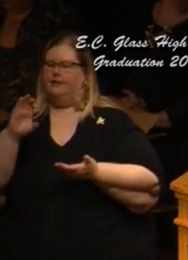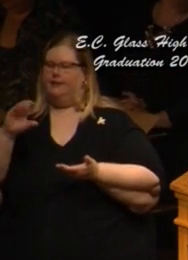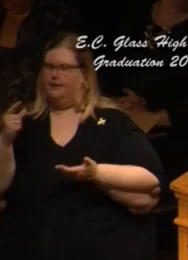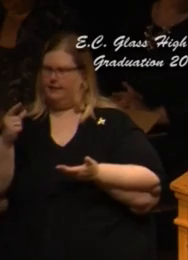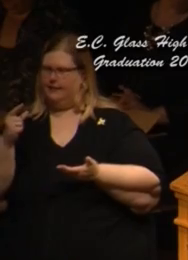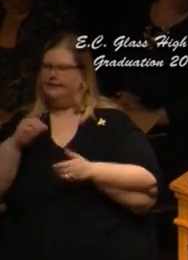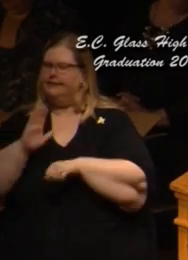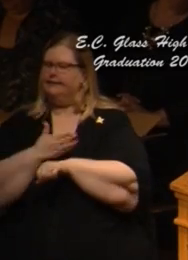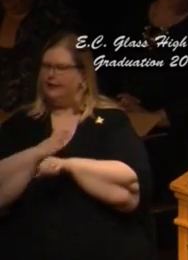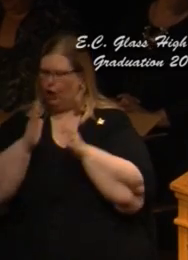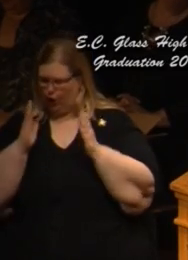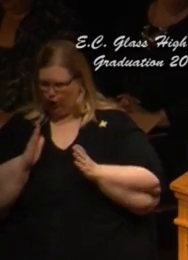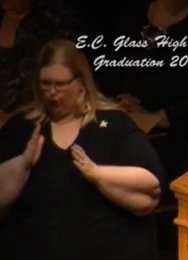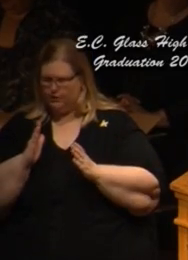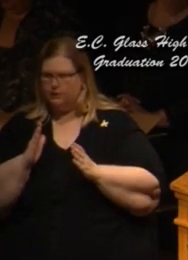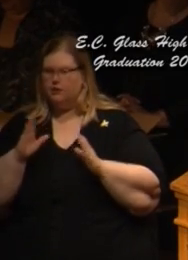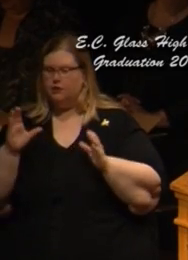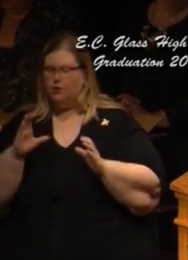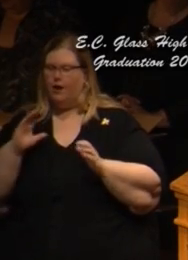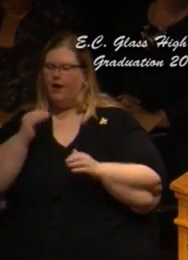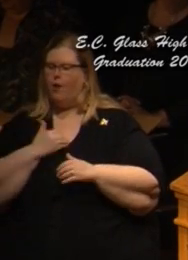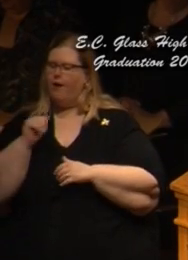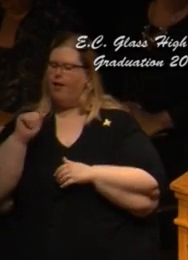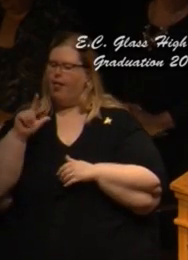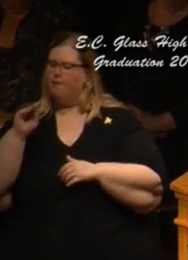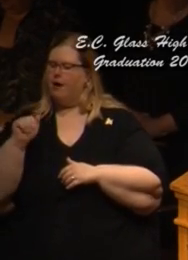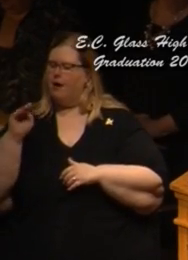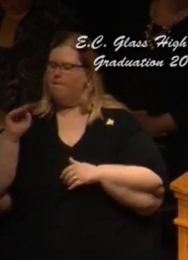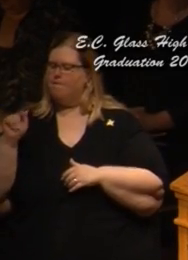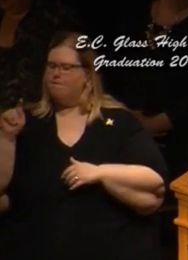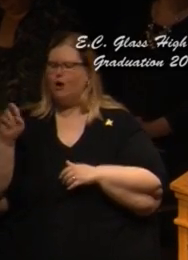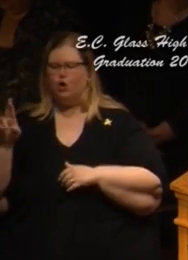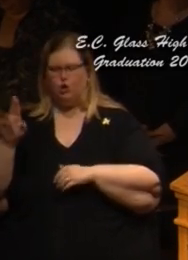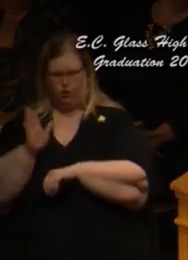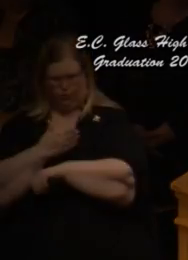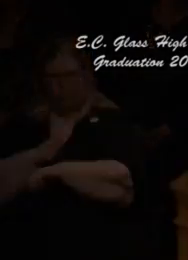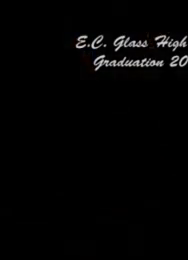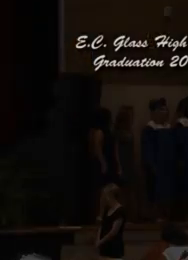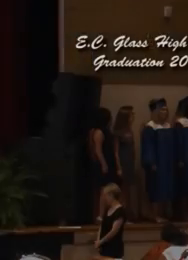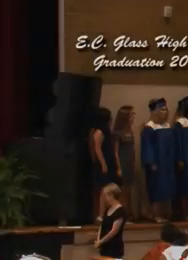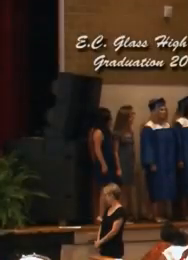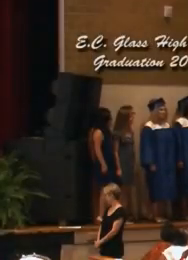Glass Chamber Singers performing our alma mater.